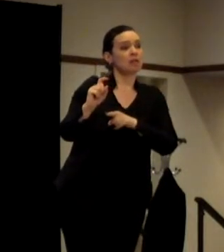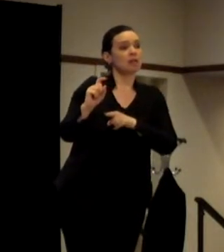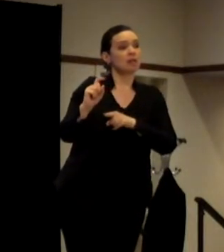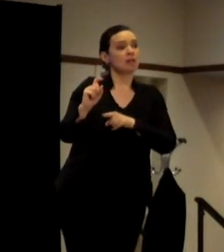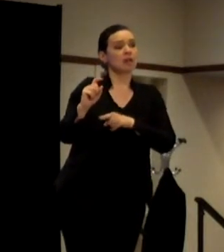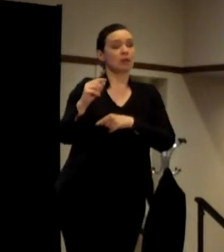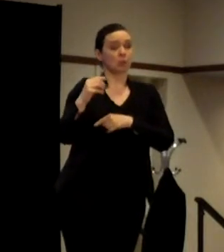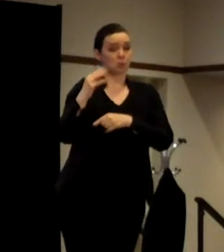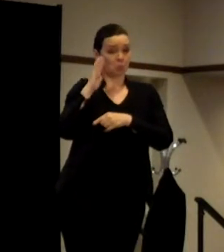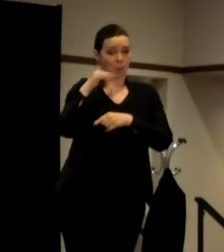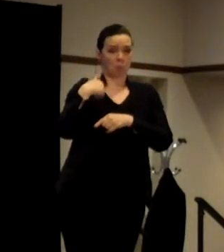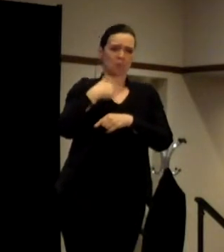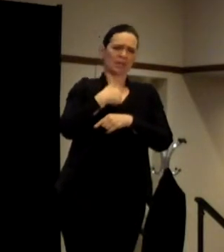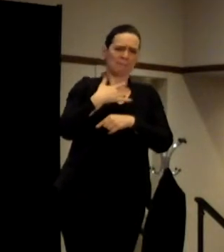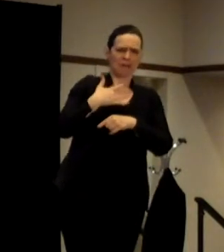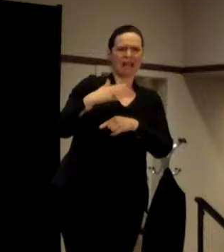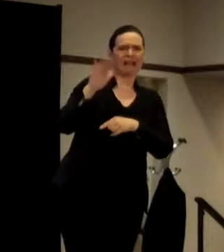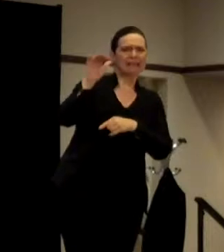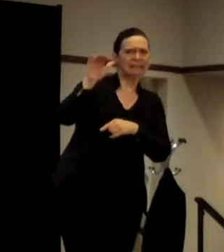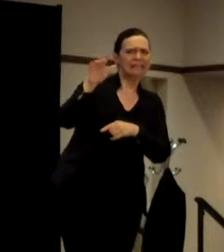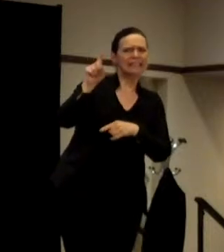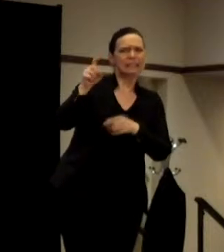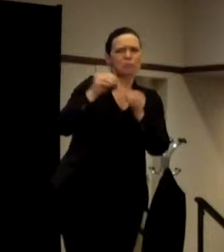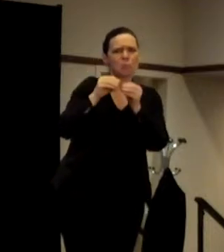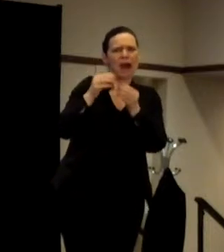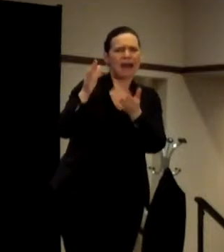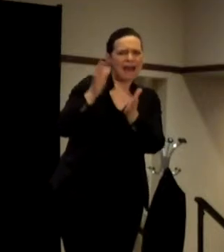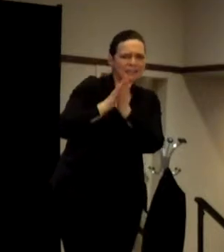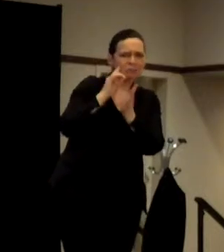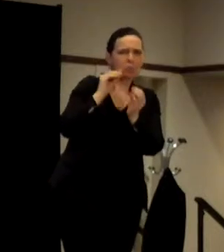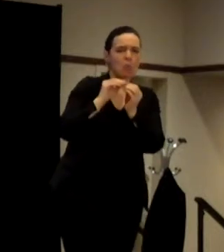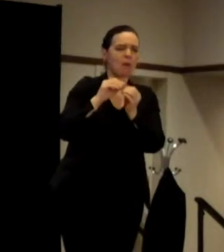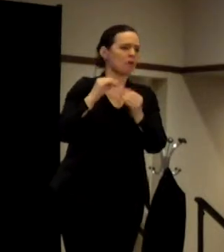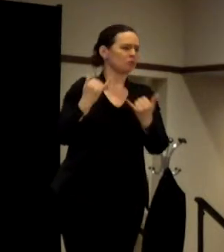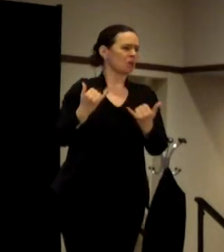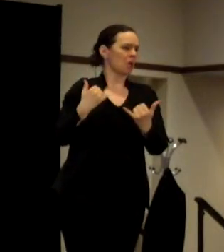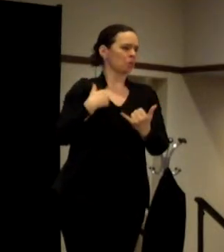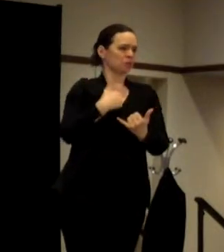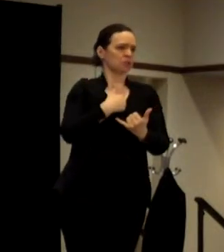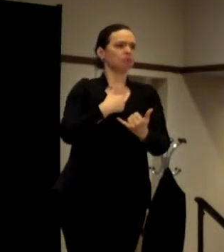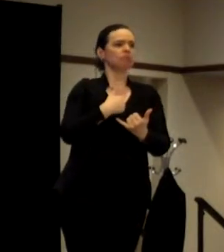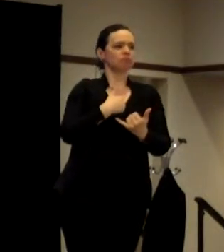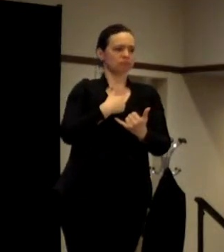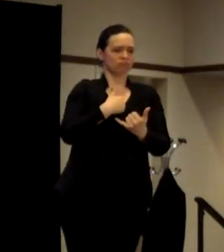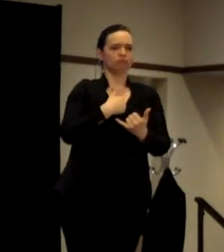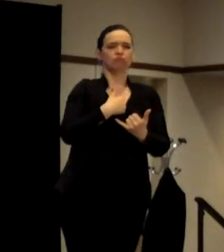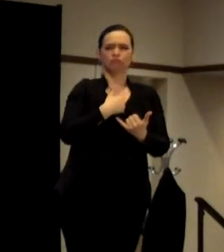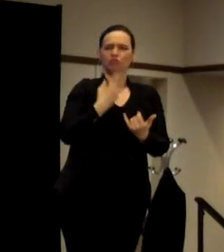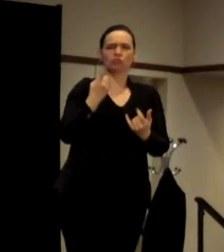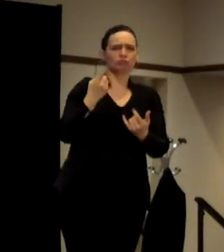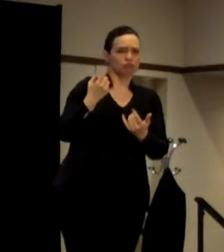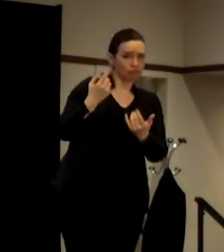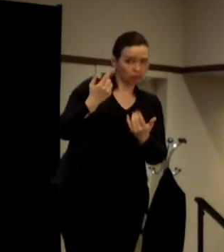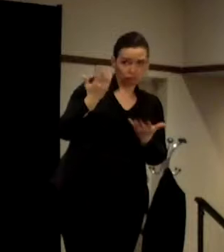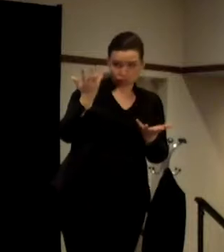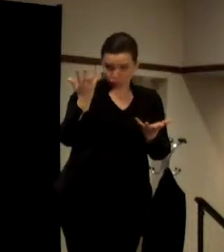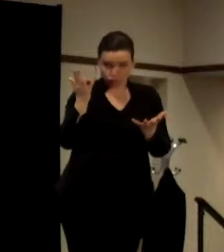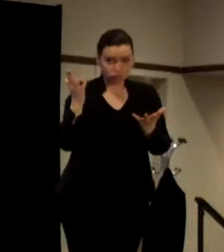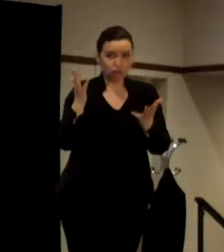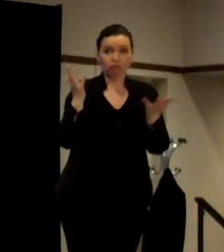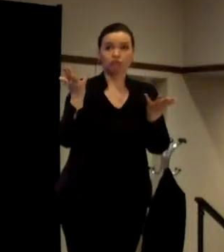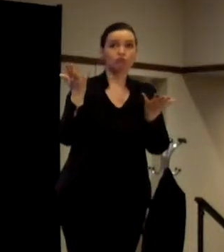So last week we got 6,600 combined, but our base allocation was the same as this